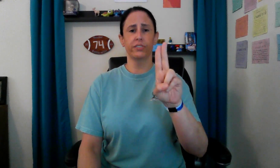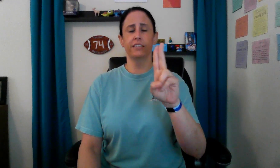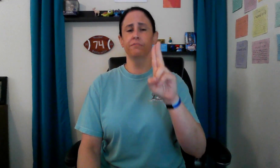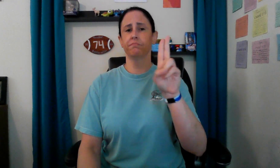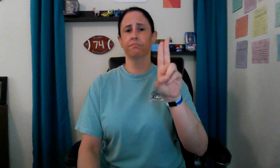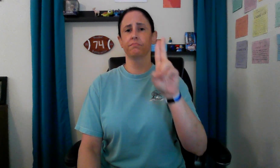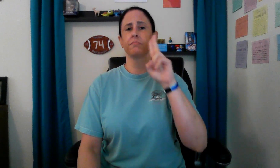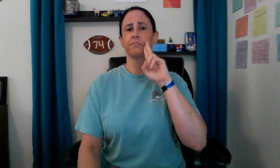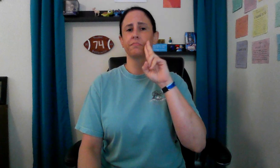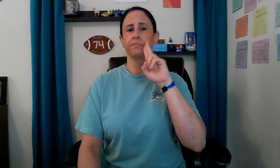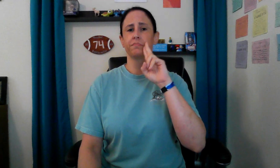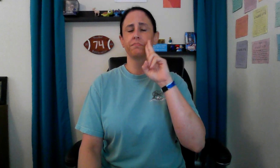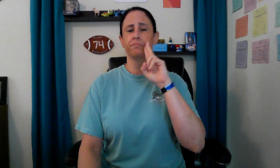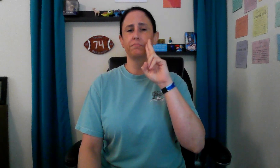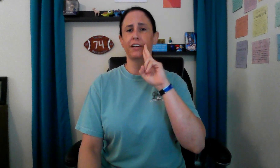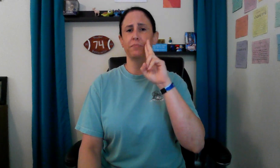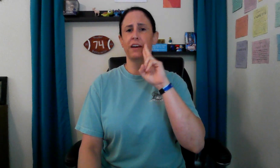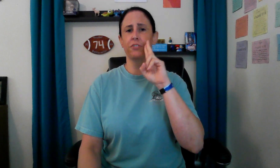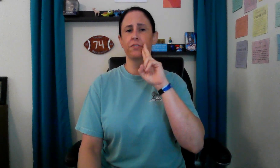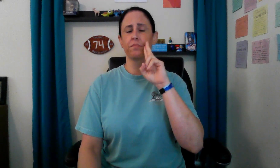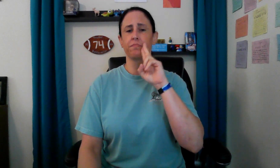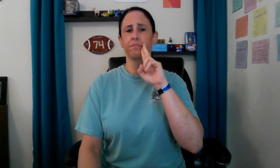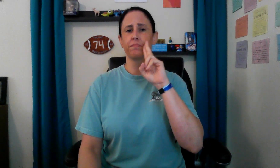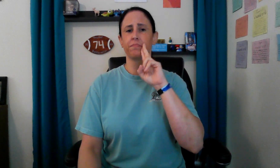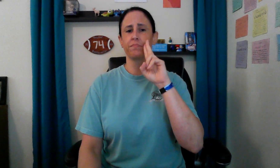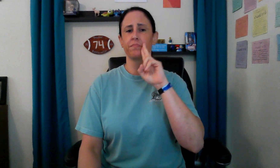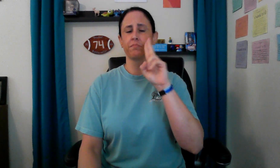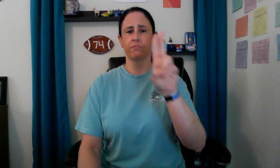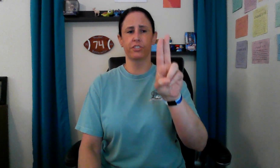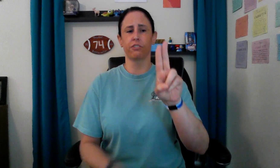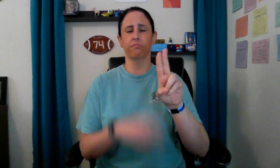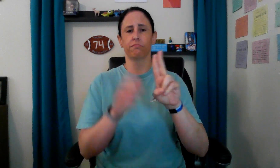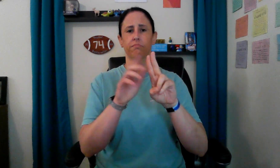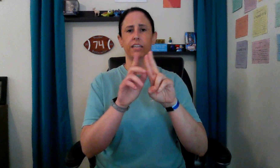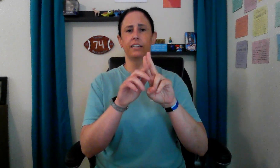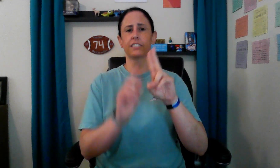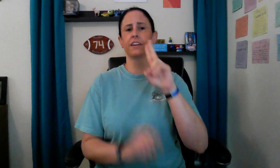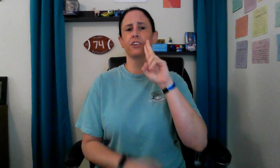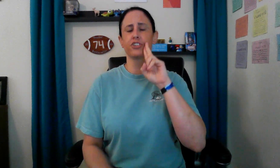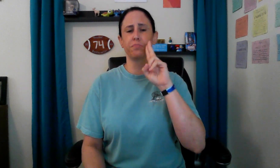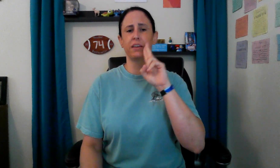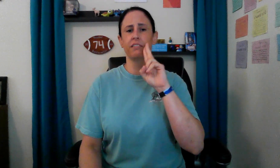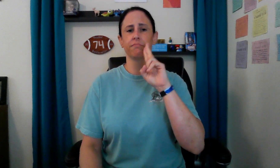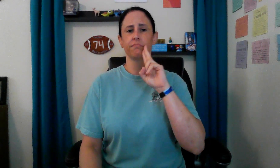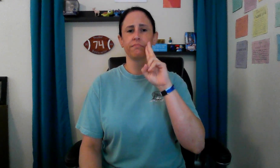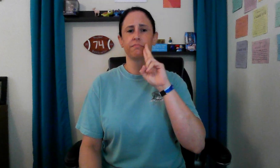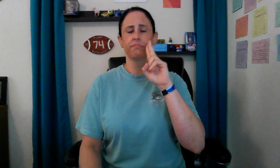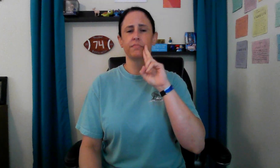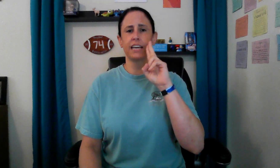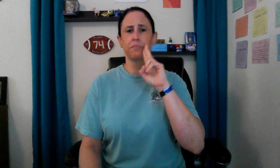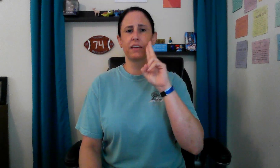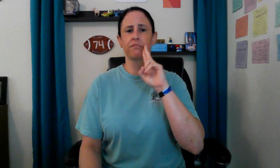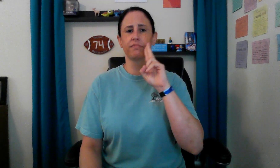Houston, by your mouth. So index finger should be tapping the